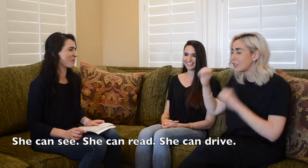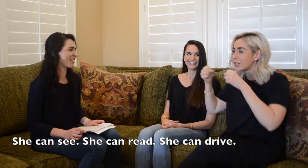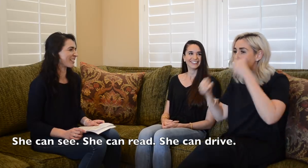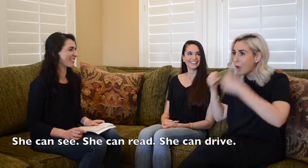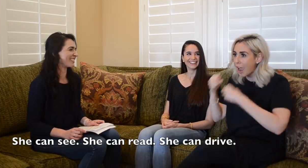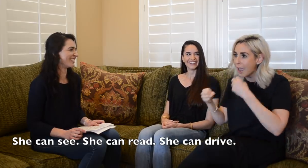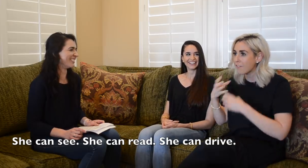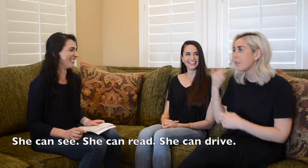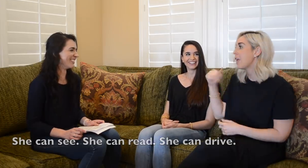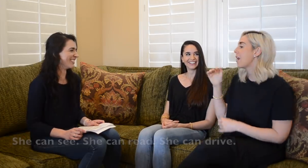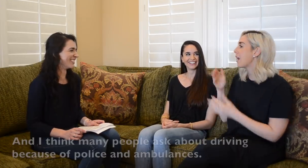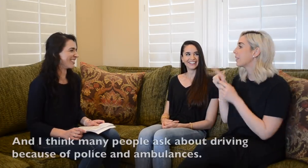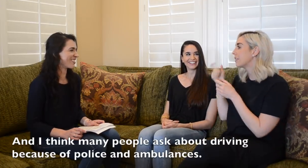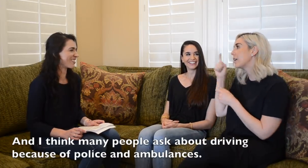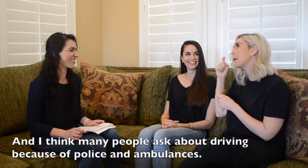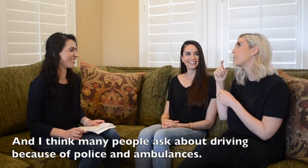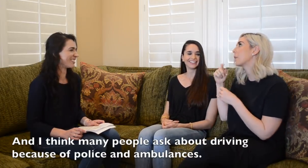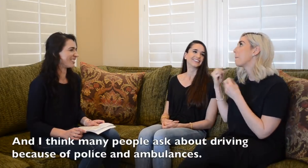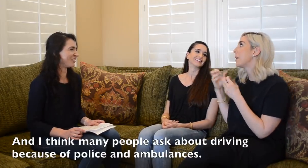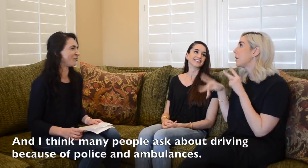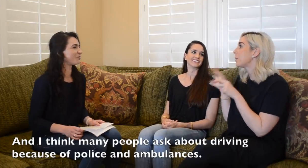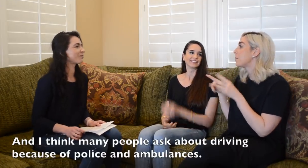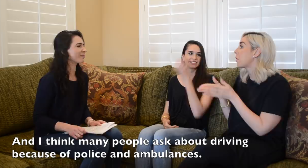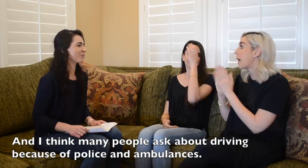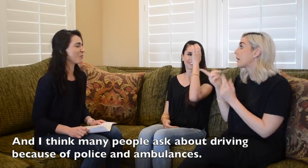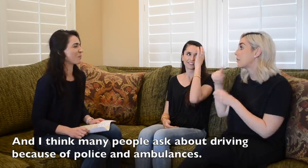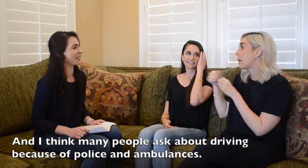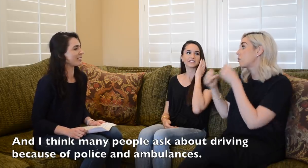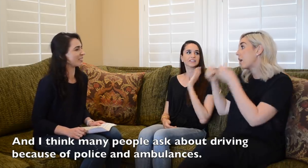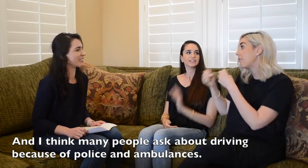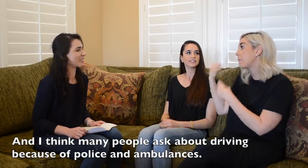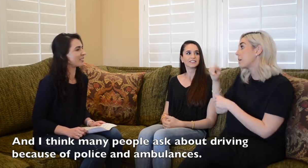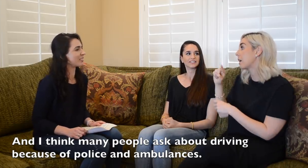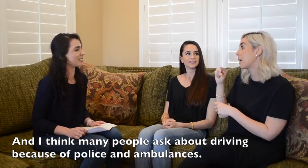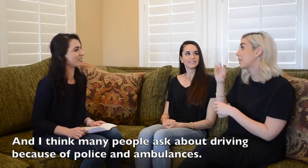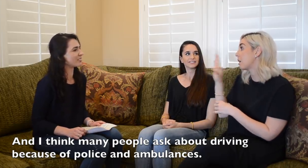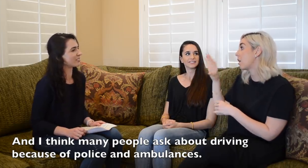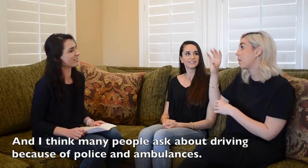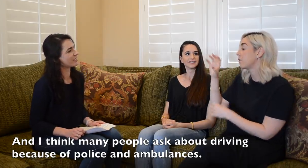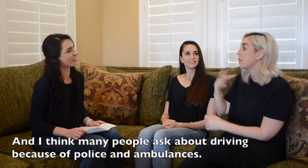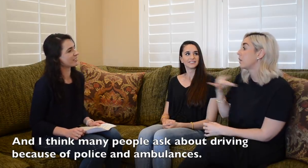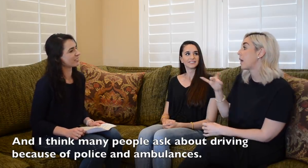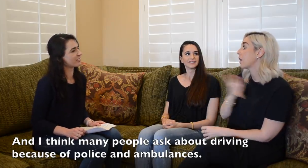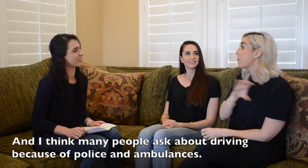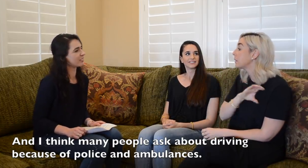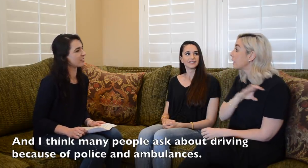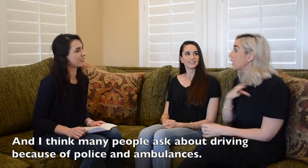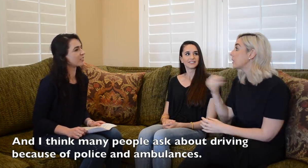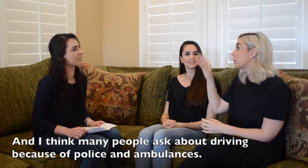can drive. And I think many people asked about driving because of, like, police or